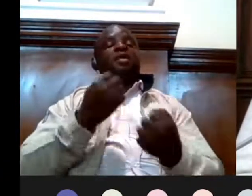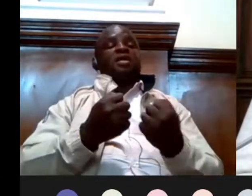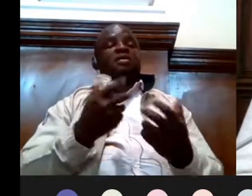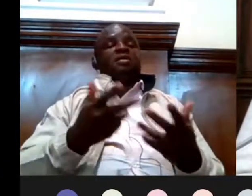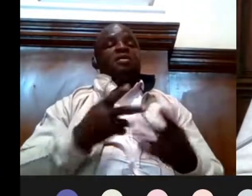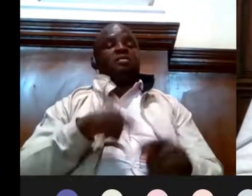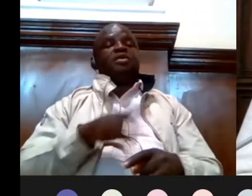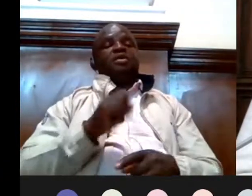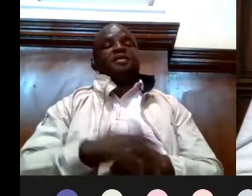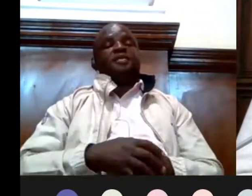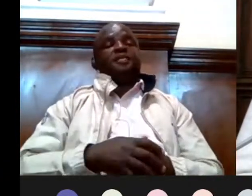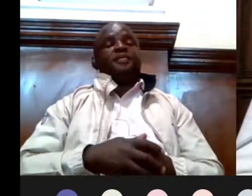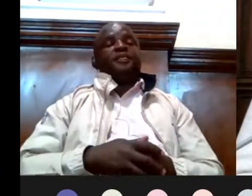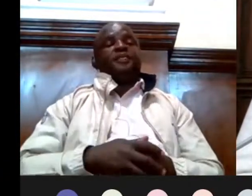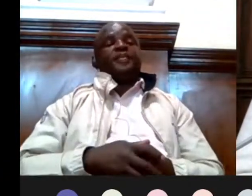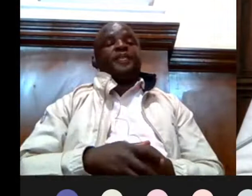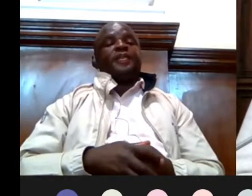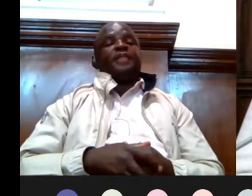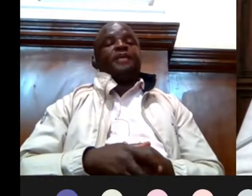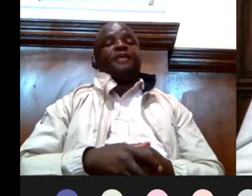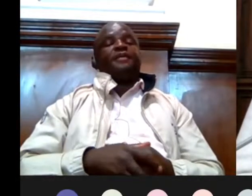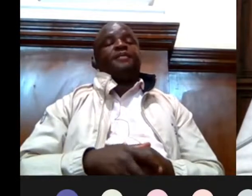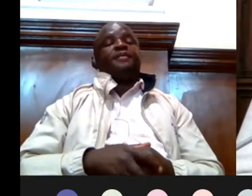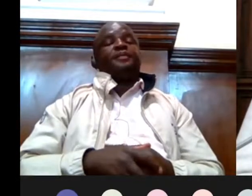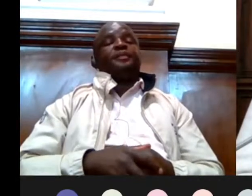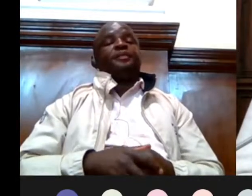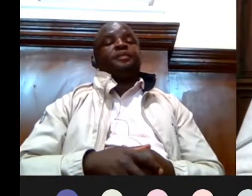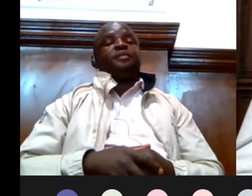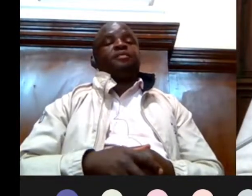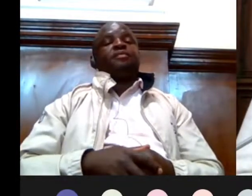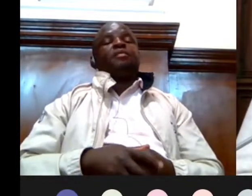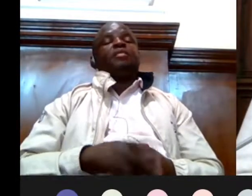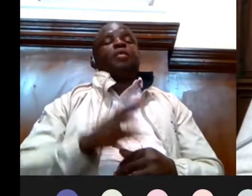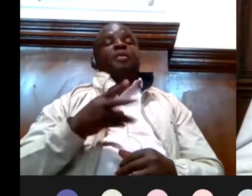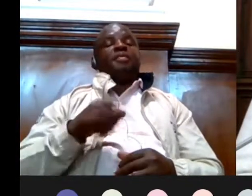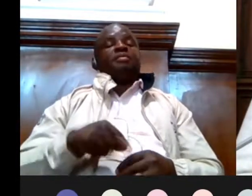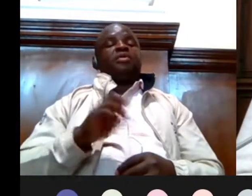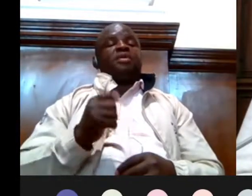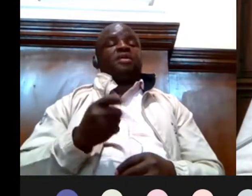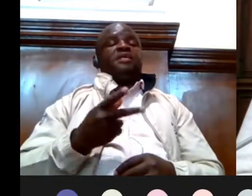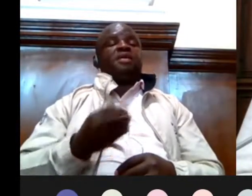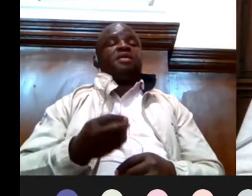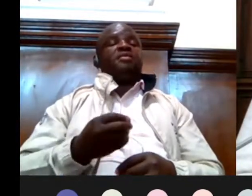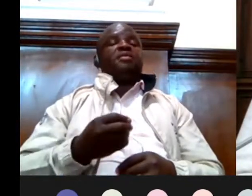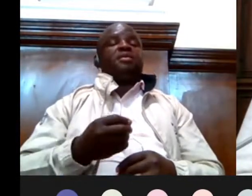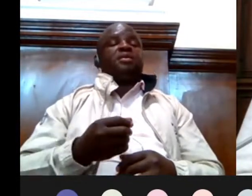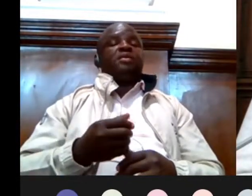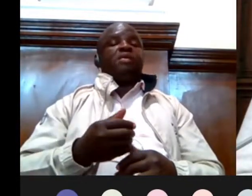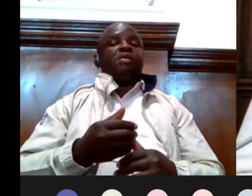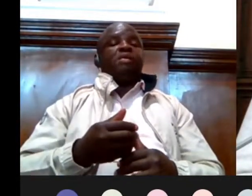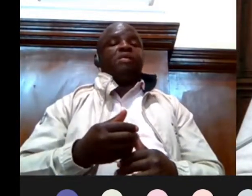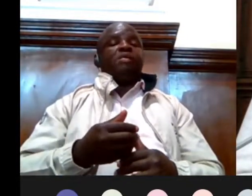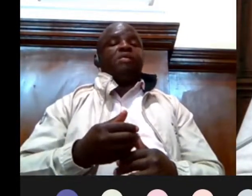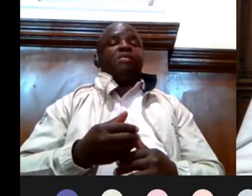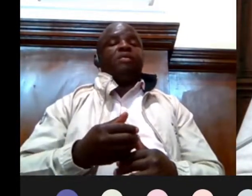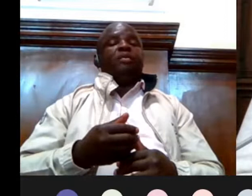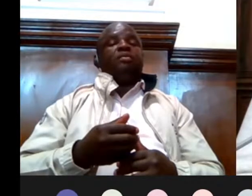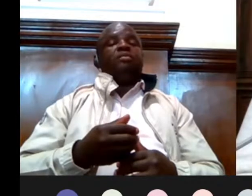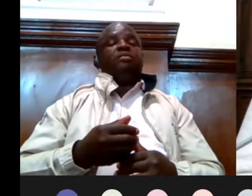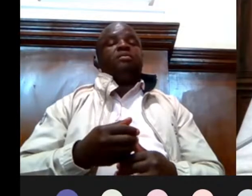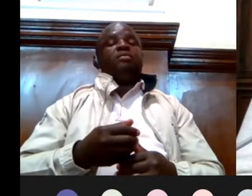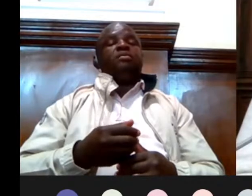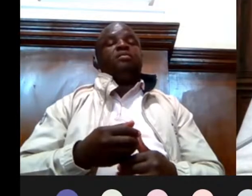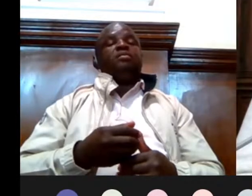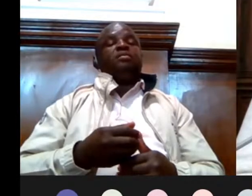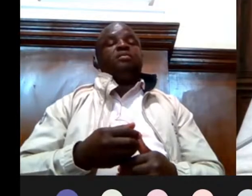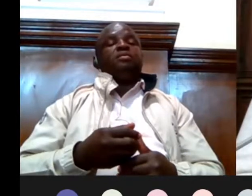cases in South Africa. Basadi ba rona ka ra Freestata, Honorable Speaker,